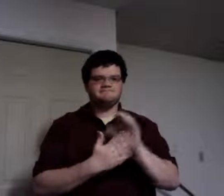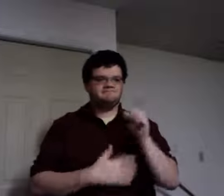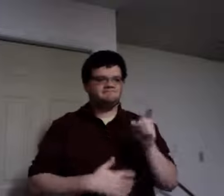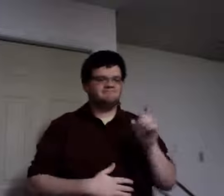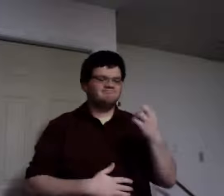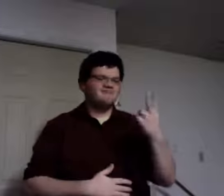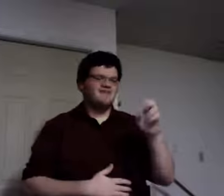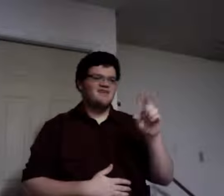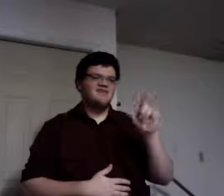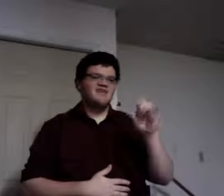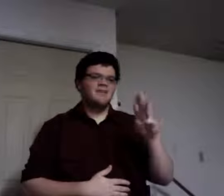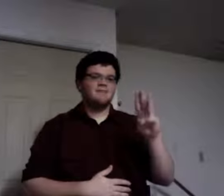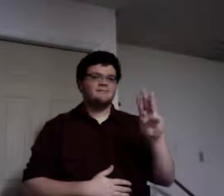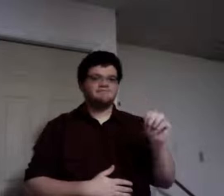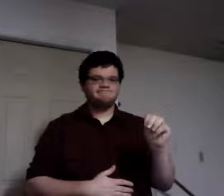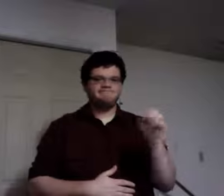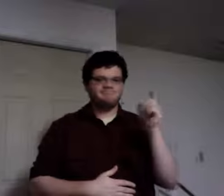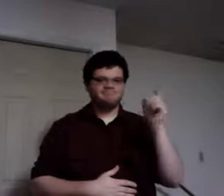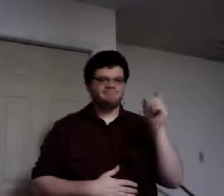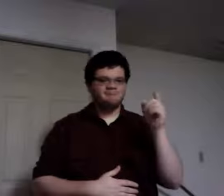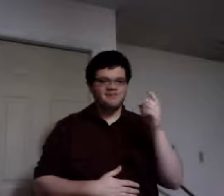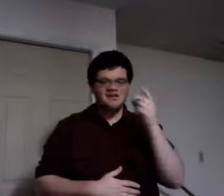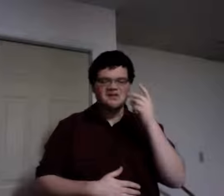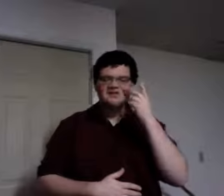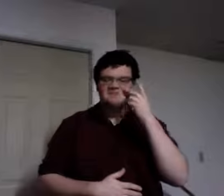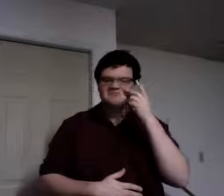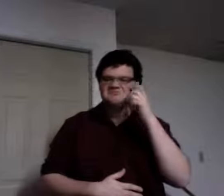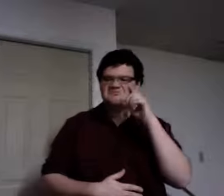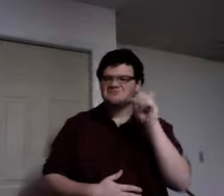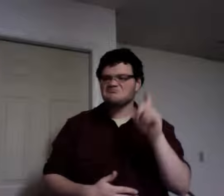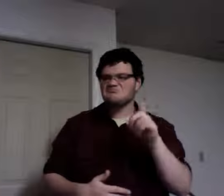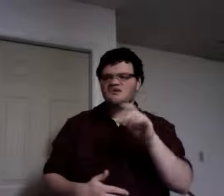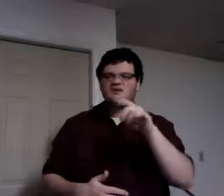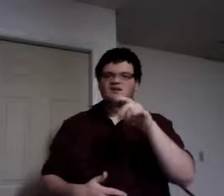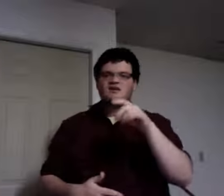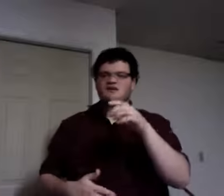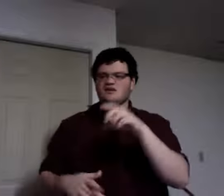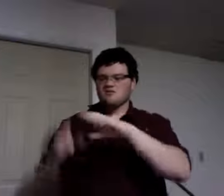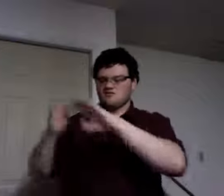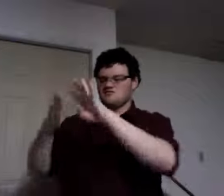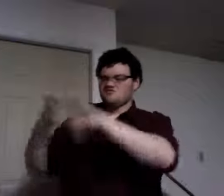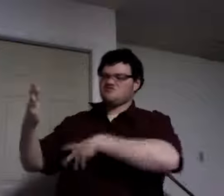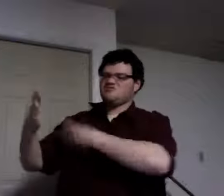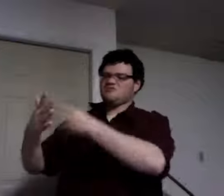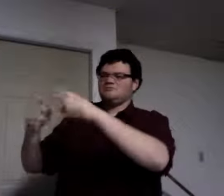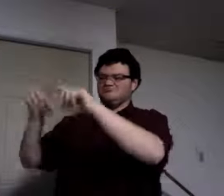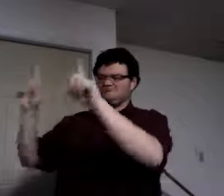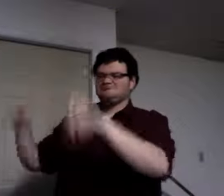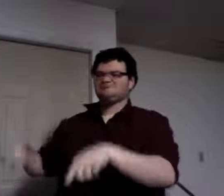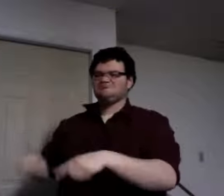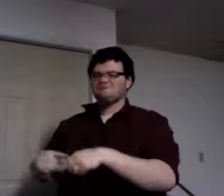helium, and we can even see that on the periodic table. I lost my periodic table. Well, I'll show you in the next video. But we know hydrogen